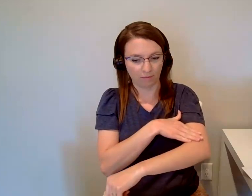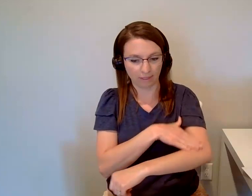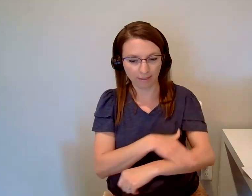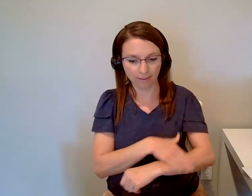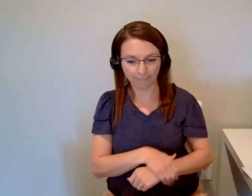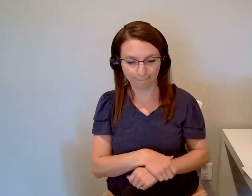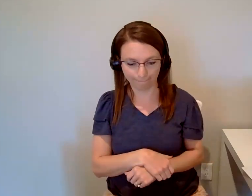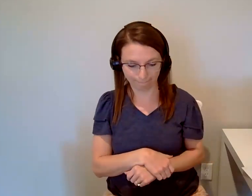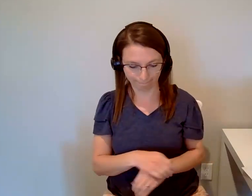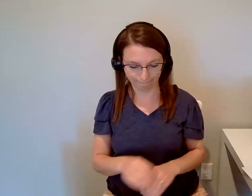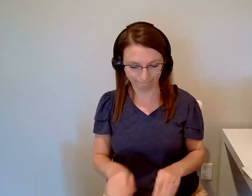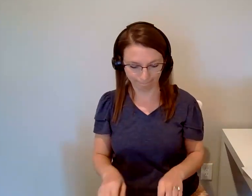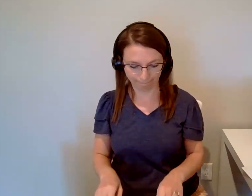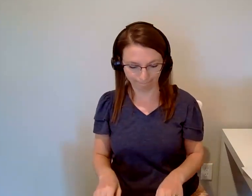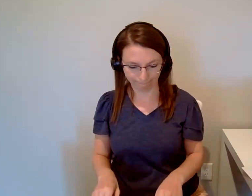Okay.